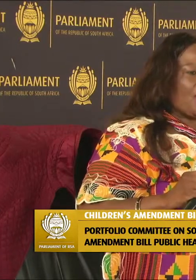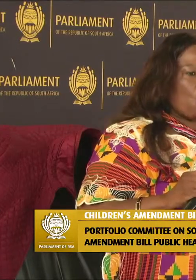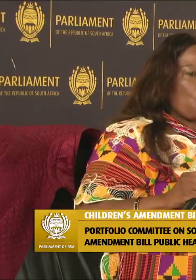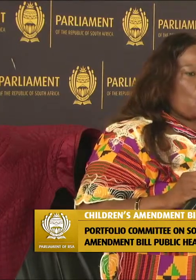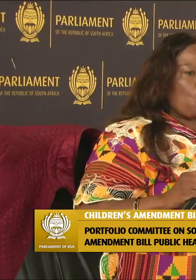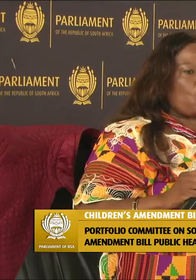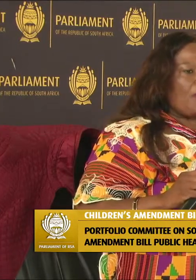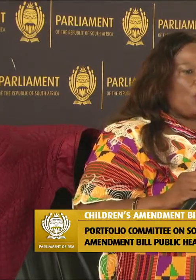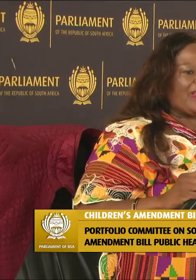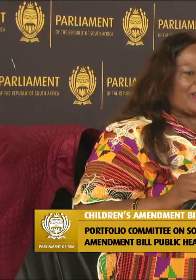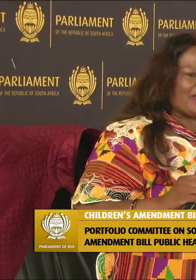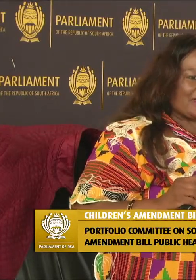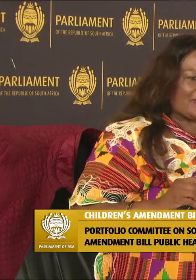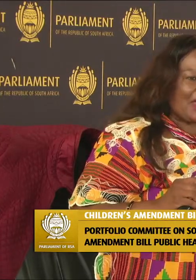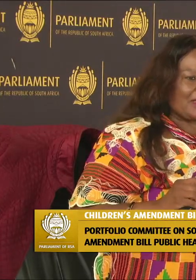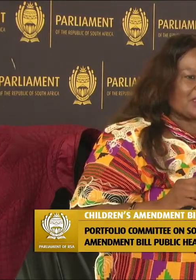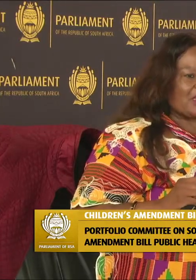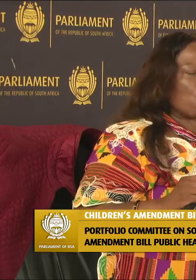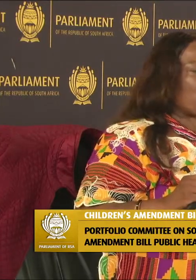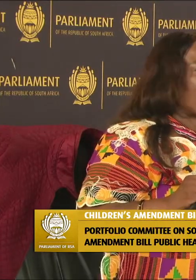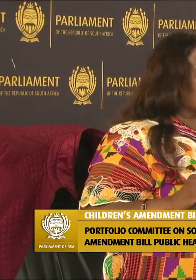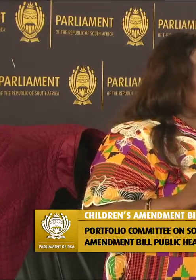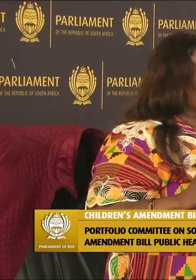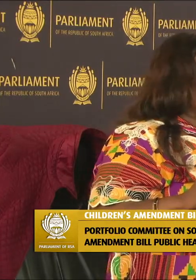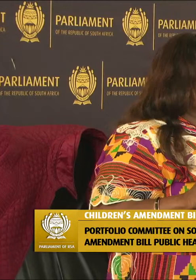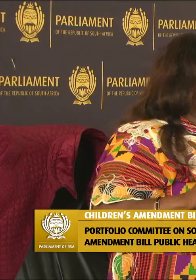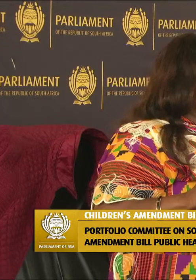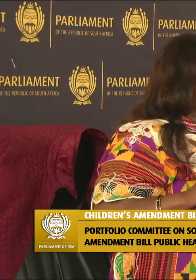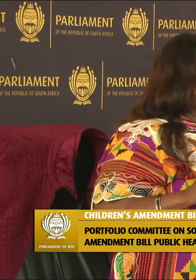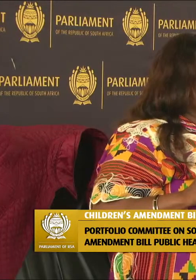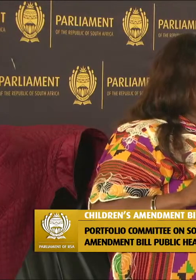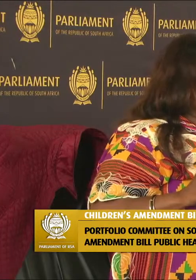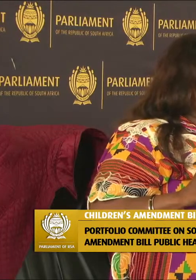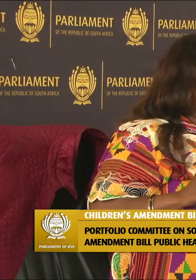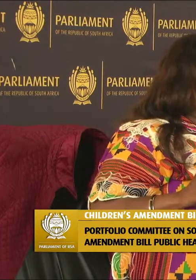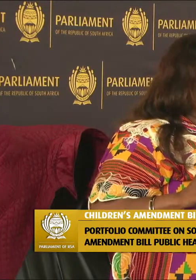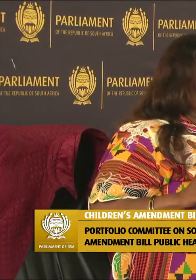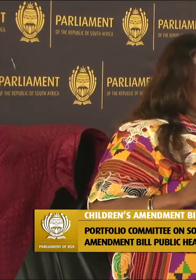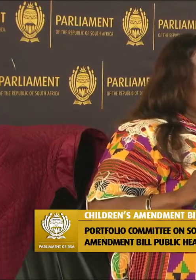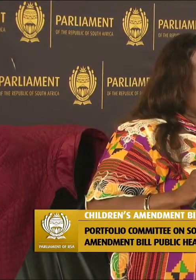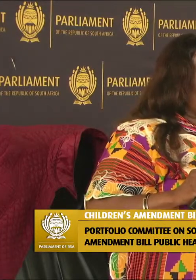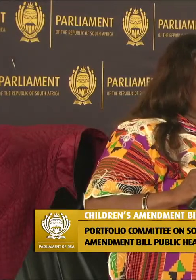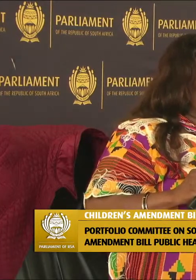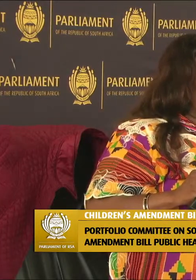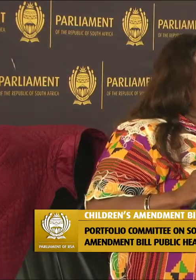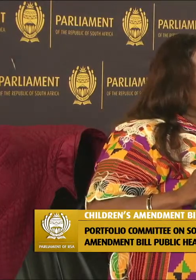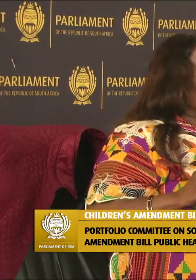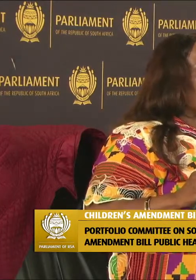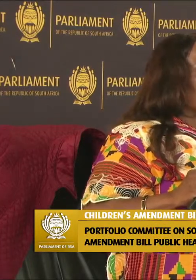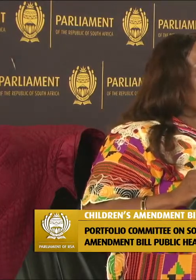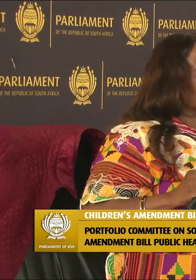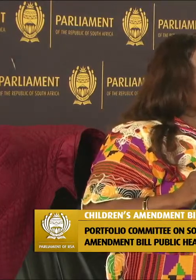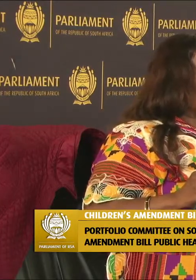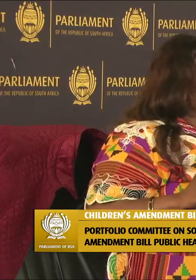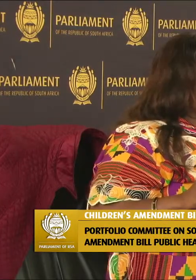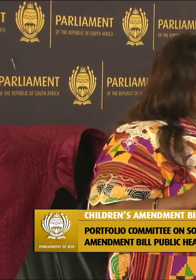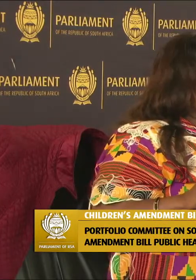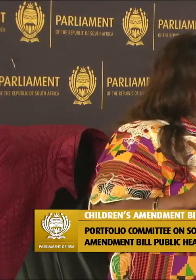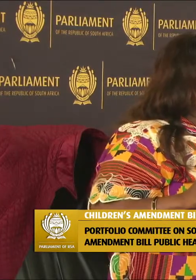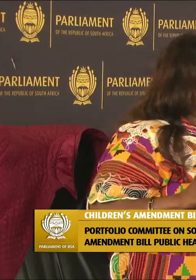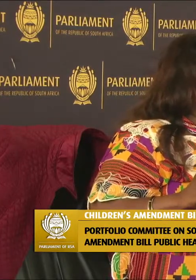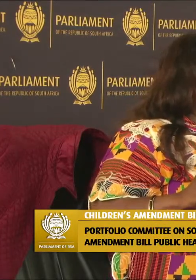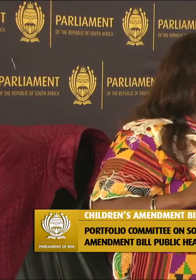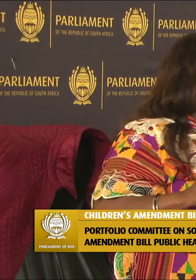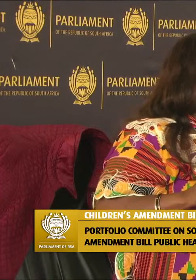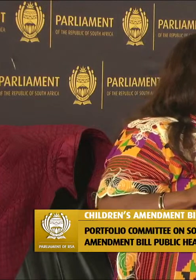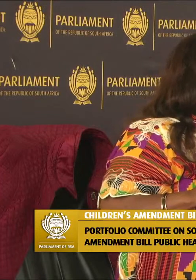Ungakwazi ke ngoku ukuba uyiregisterishe okanye uyenze ngendlela efanelekileyo kuba kubakho imiqathango